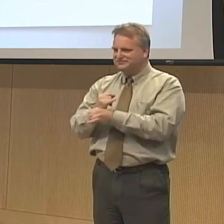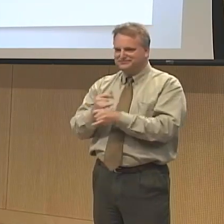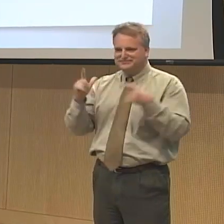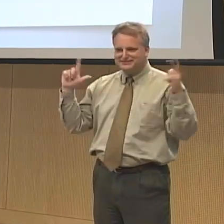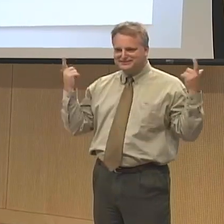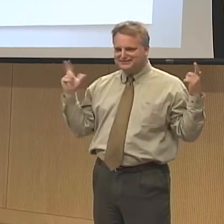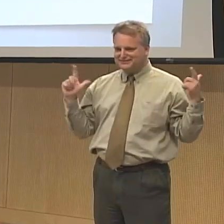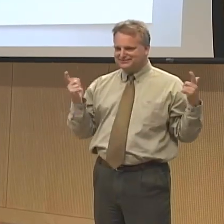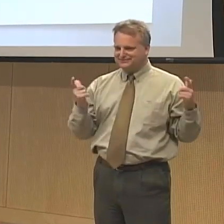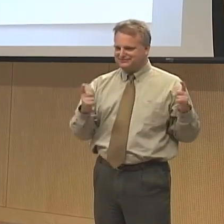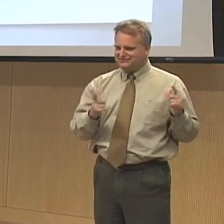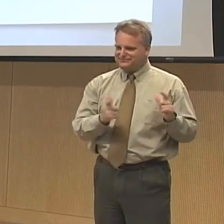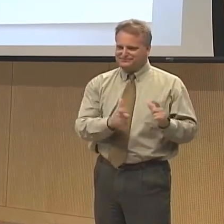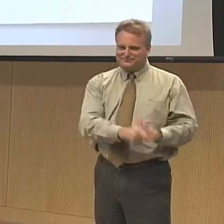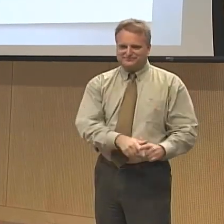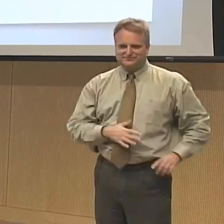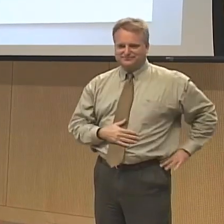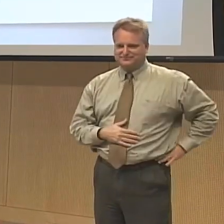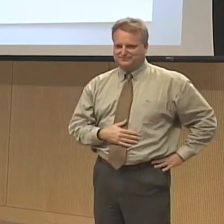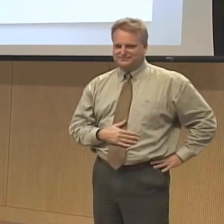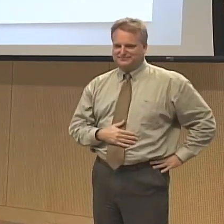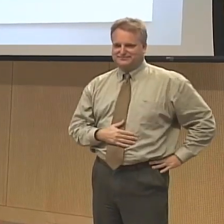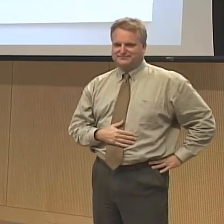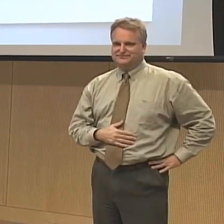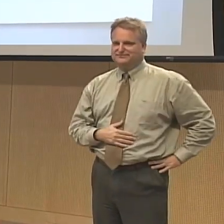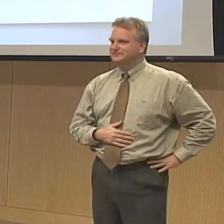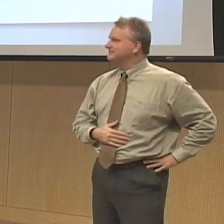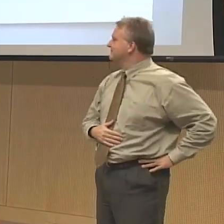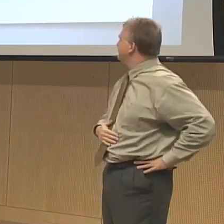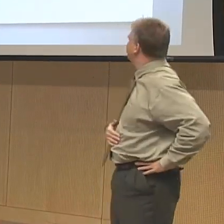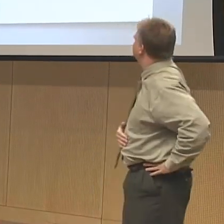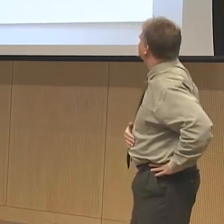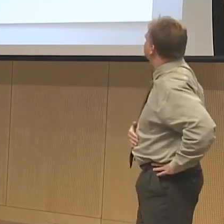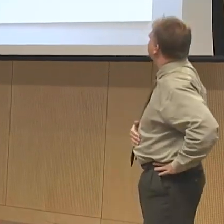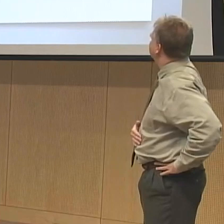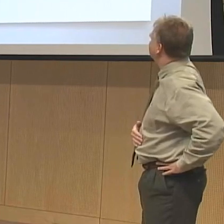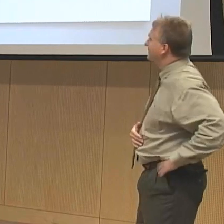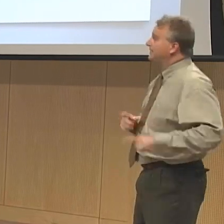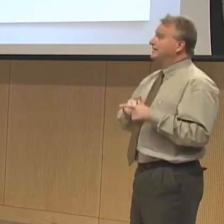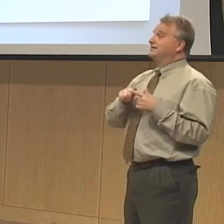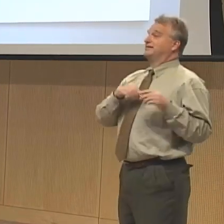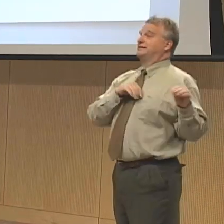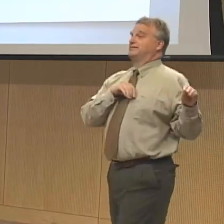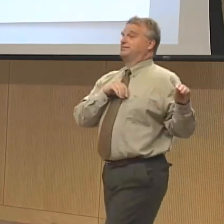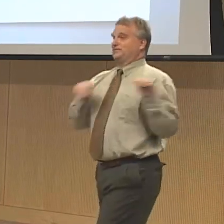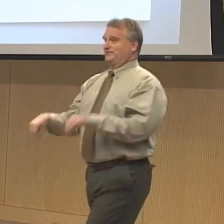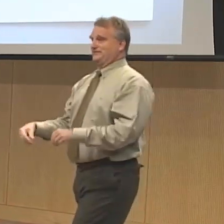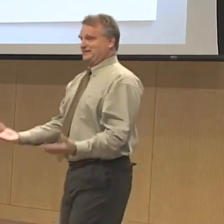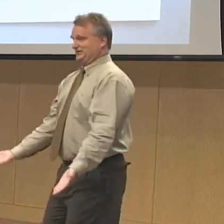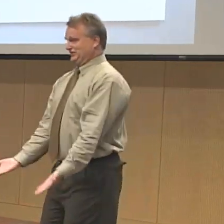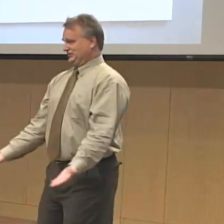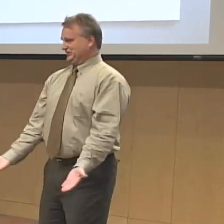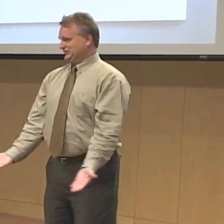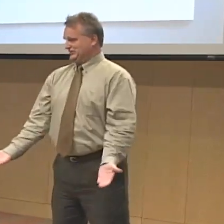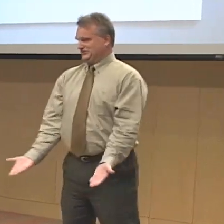Schools for the deaf, enrollments were shrinking. Mainstreaming was becoming more common. And then when I came to